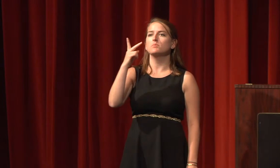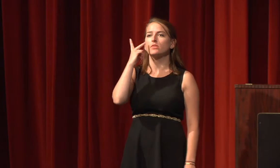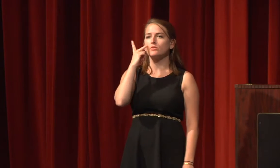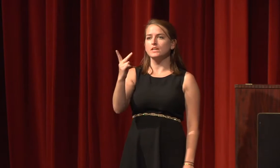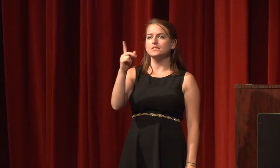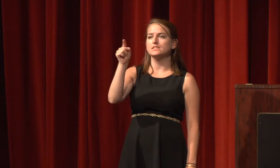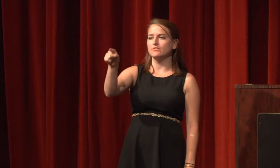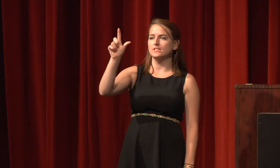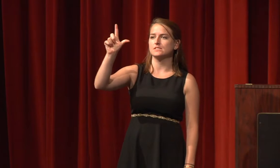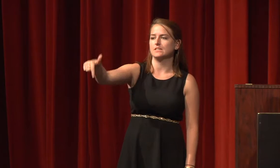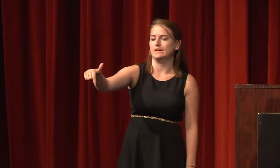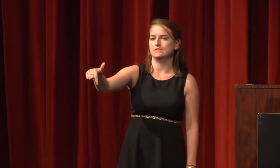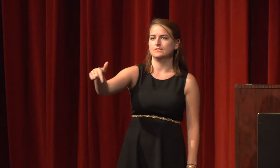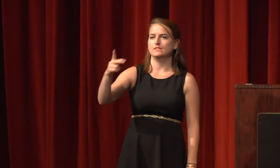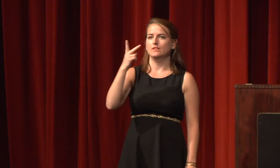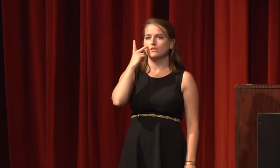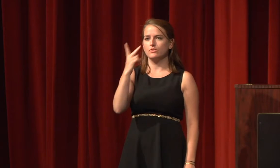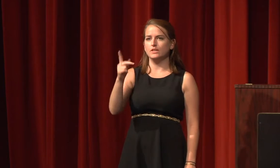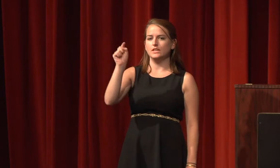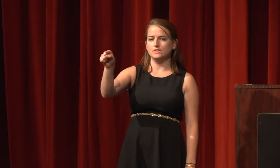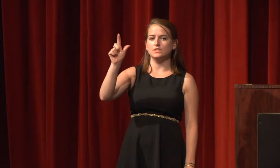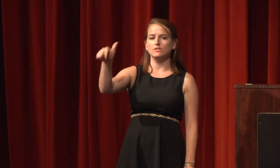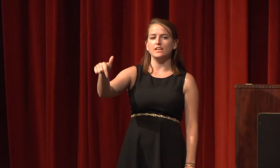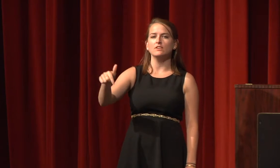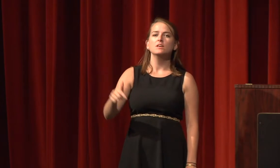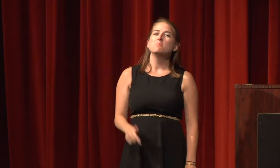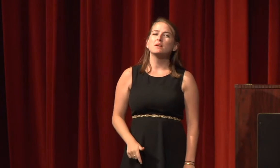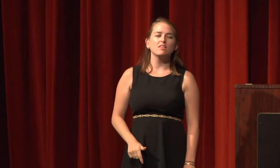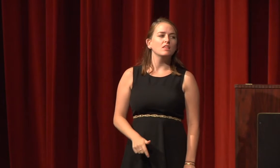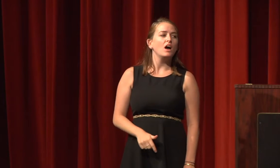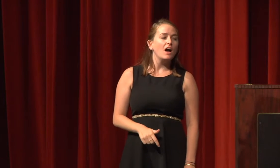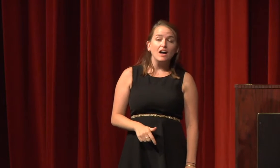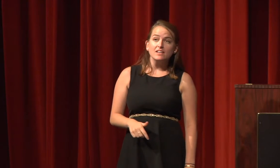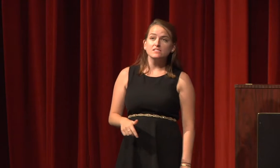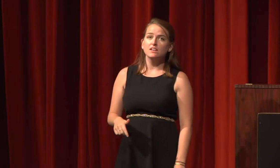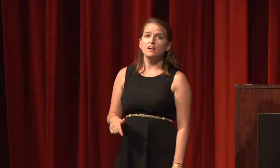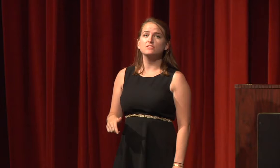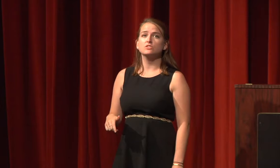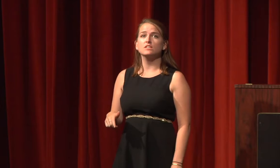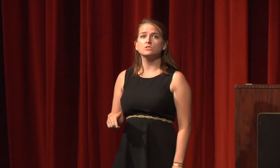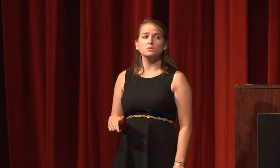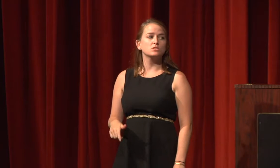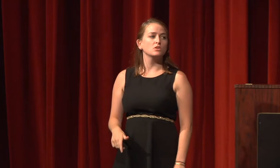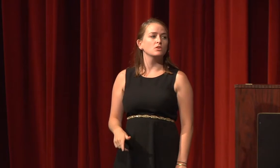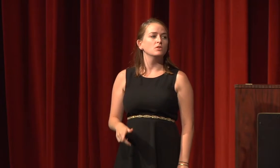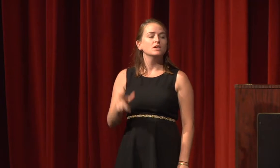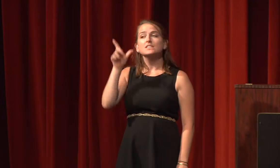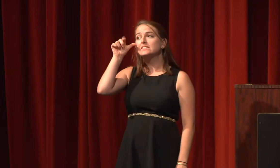be 3 different signs. 3 see you later. But a lot of students will do see